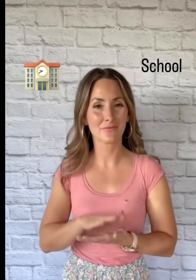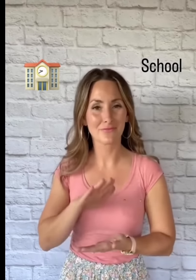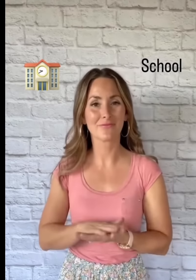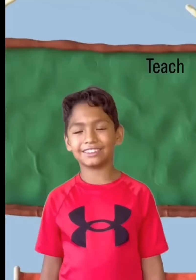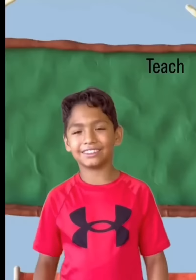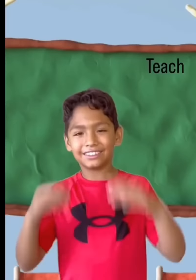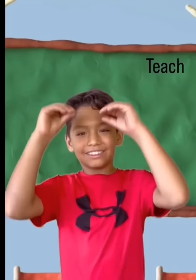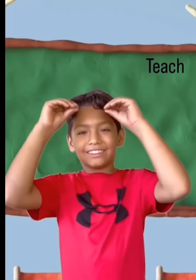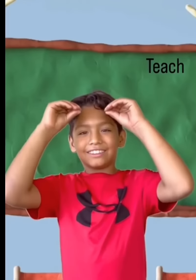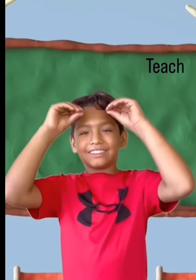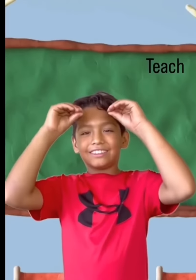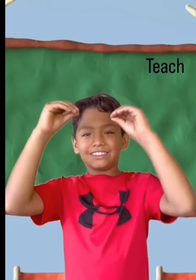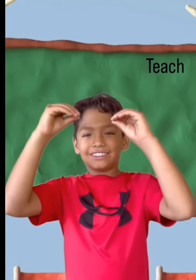we good